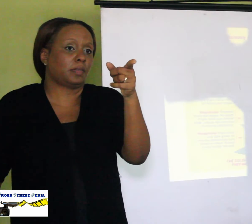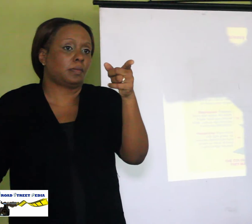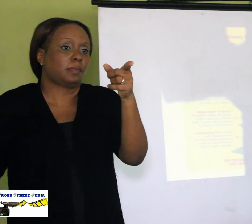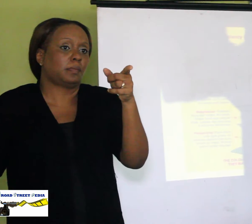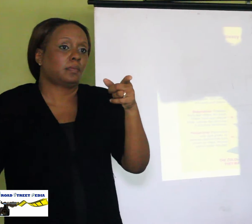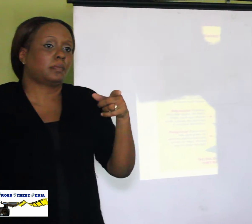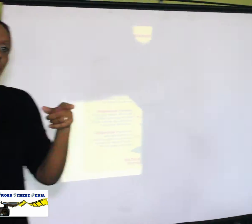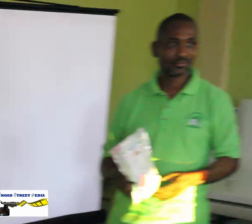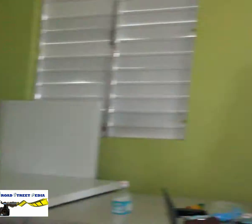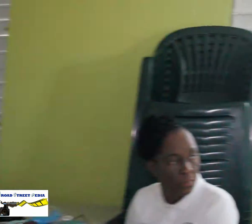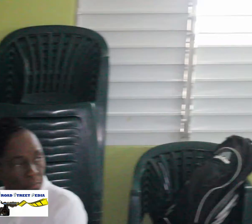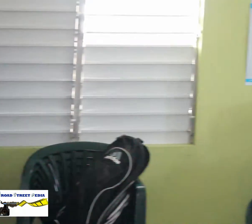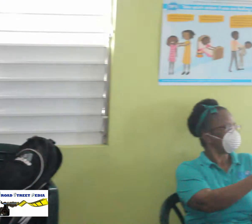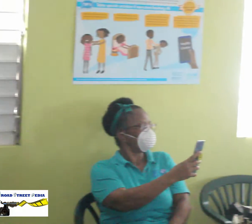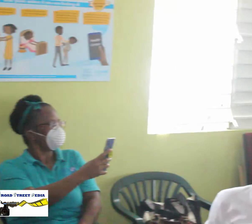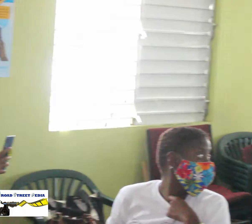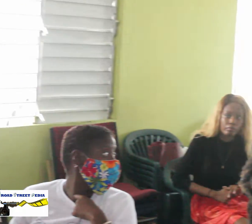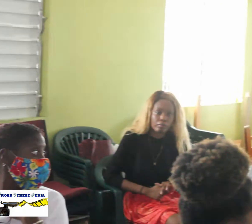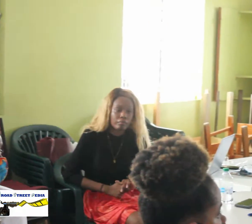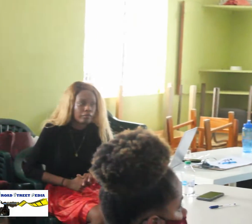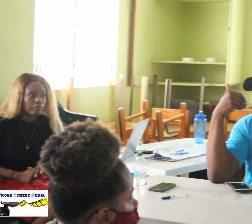sorry.